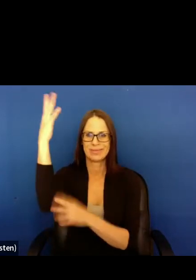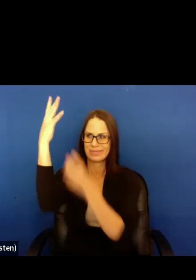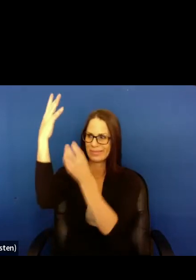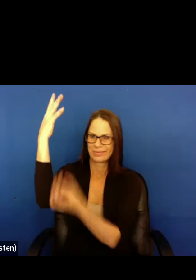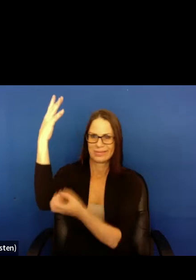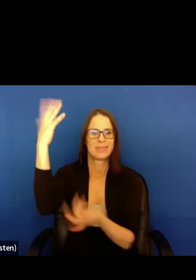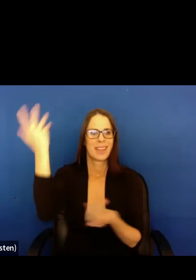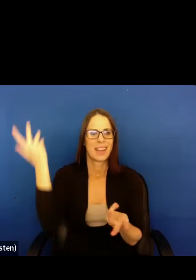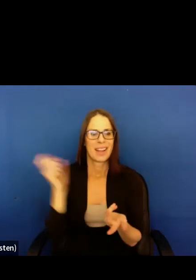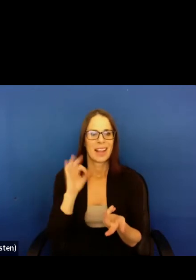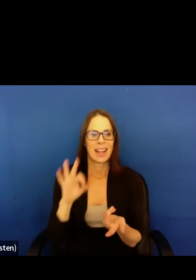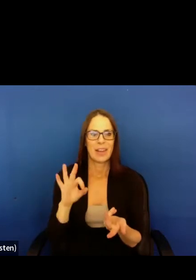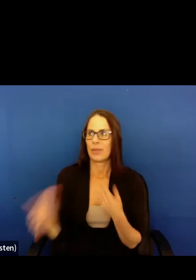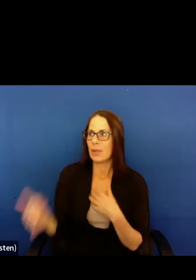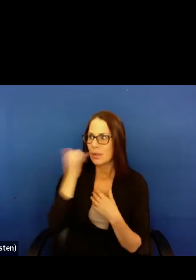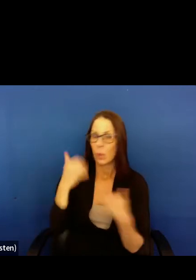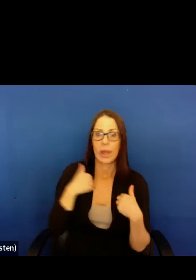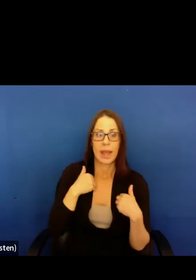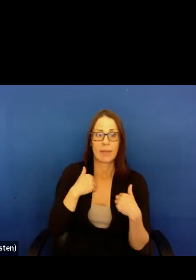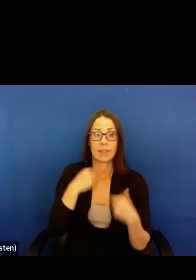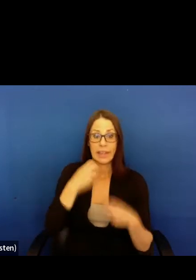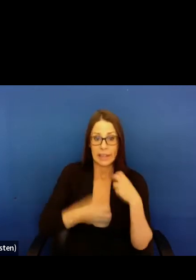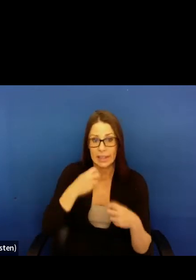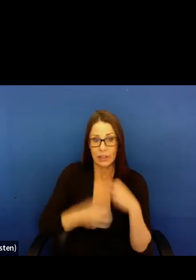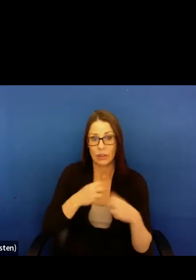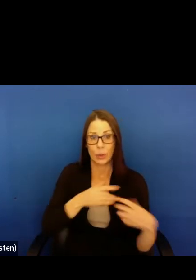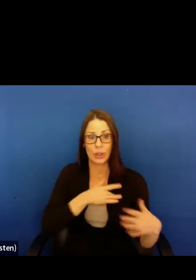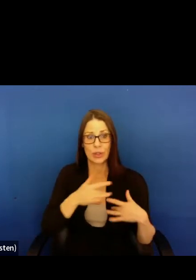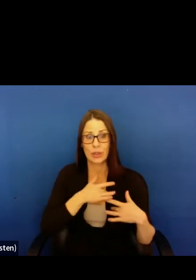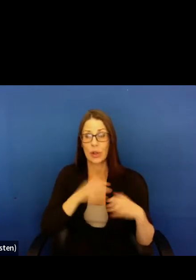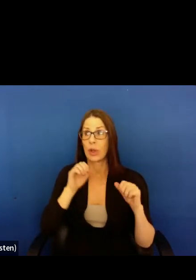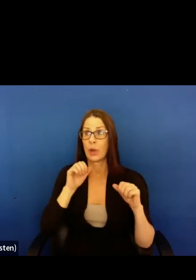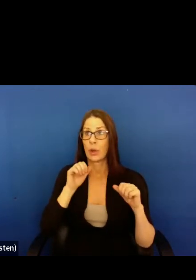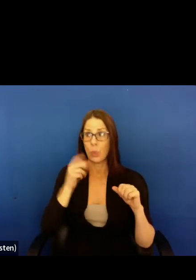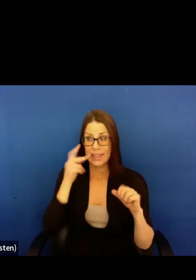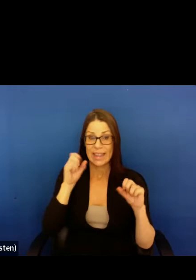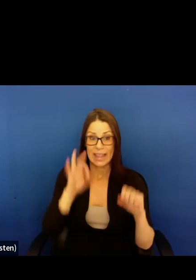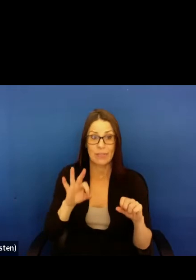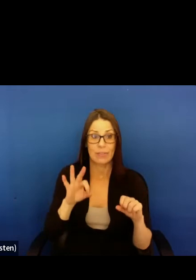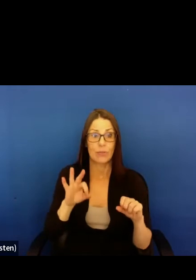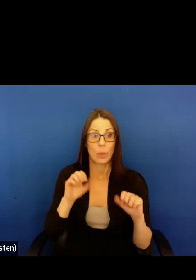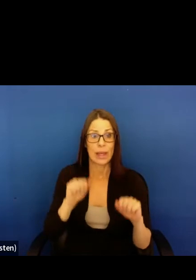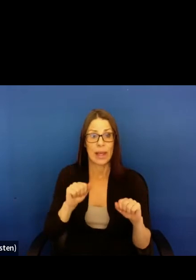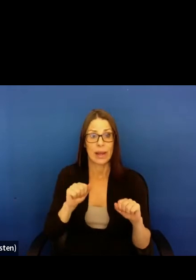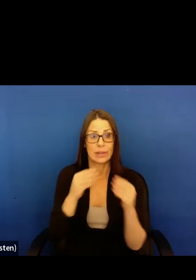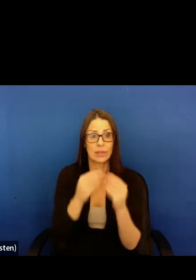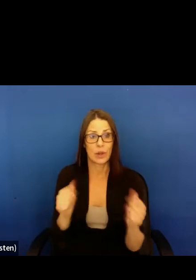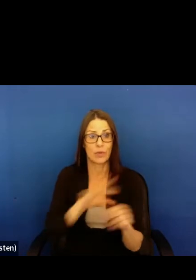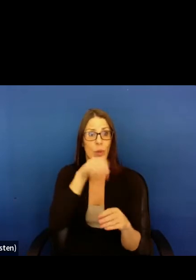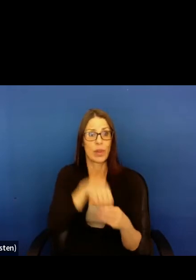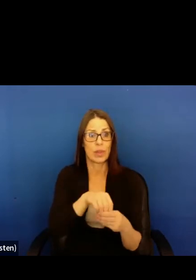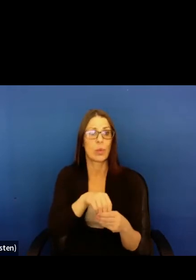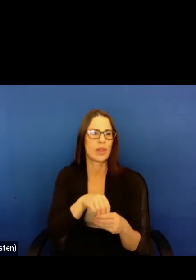issue or concern, we could see if we could solve it with work order. That's done with our in-house